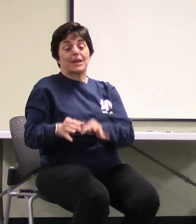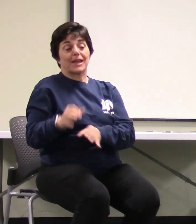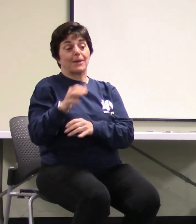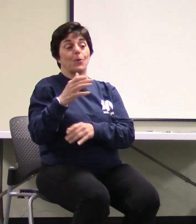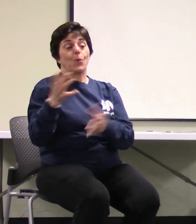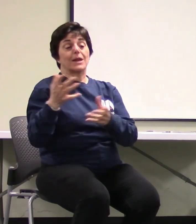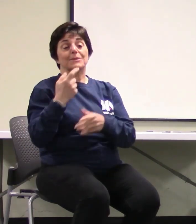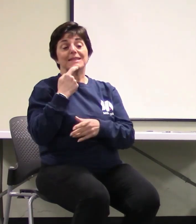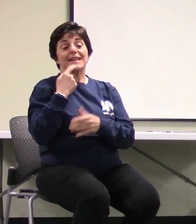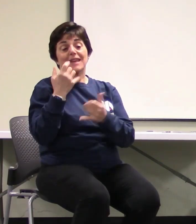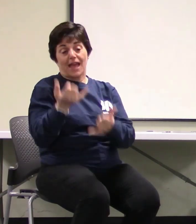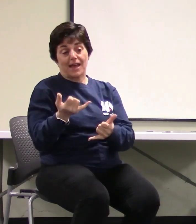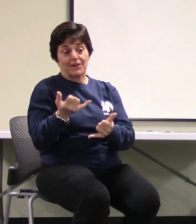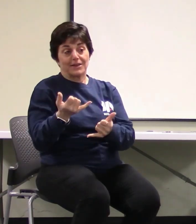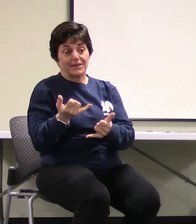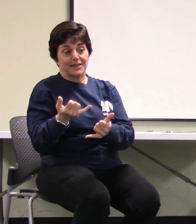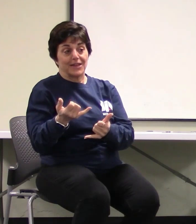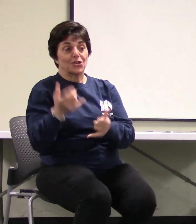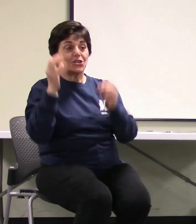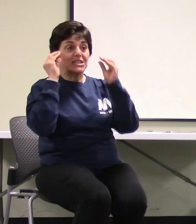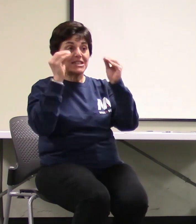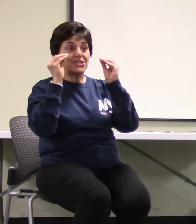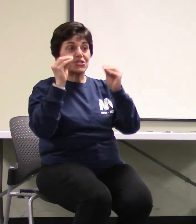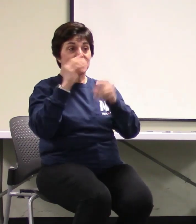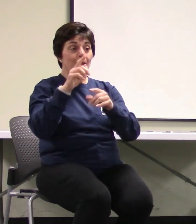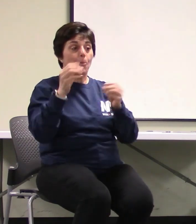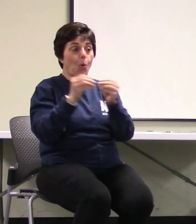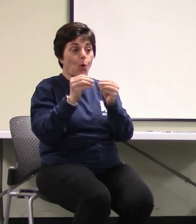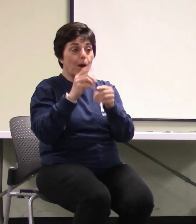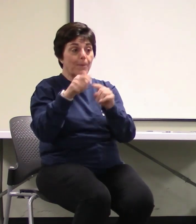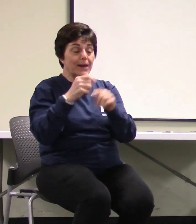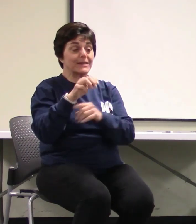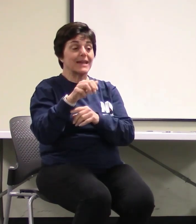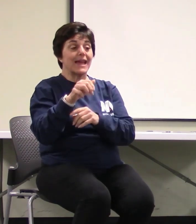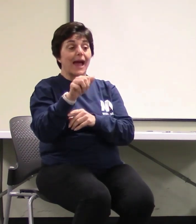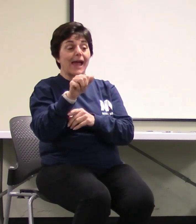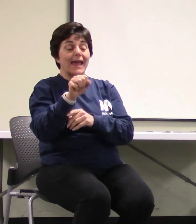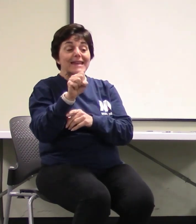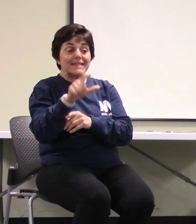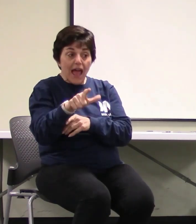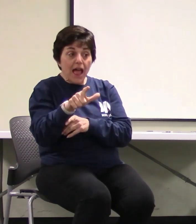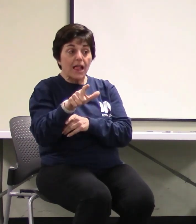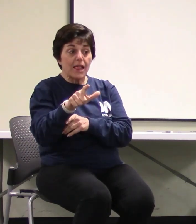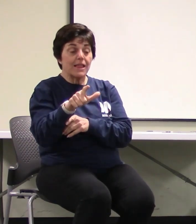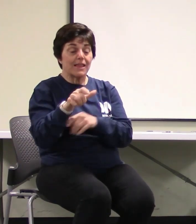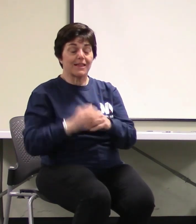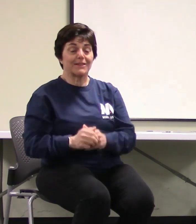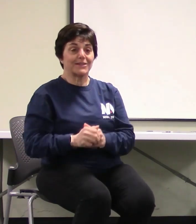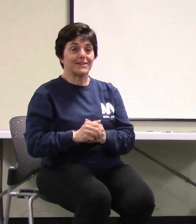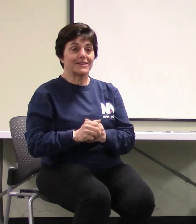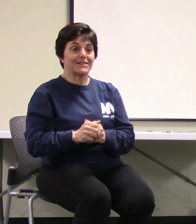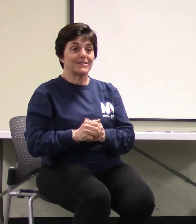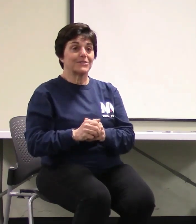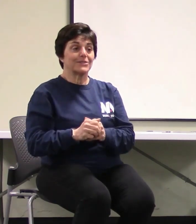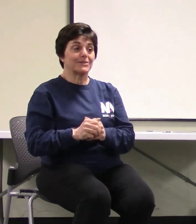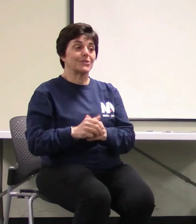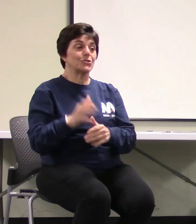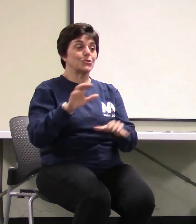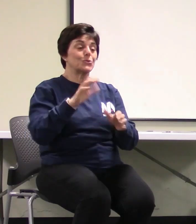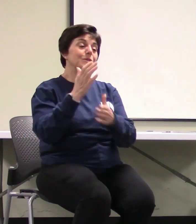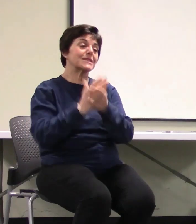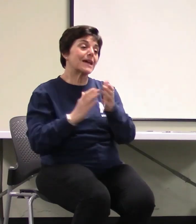now. So she's going to teach us a little bit more about American Sign Language today. So we're going to get to do